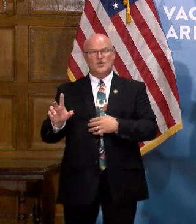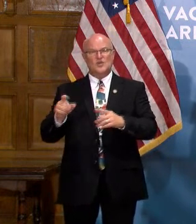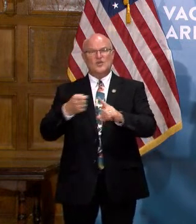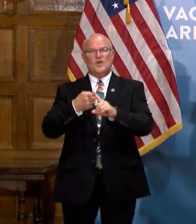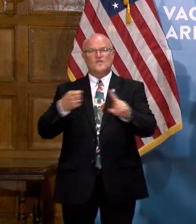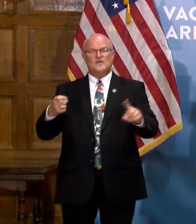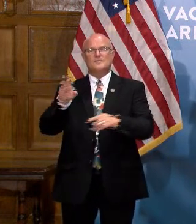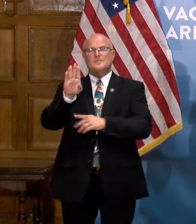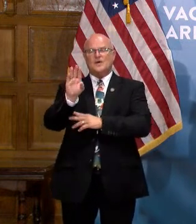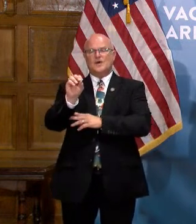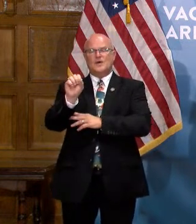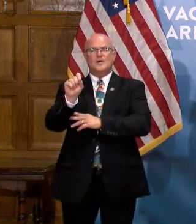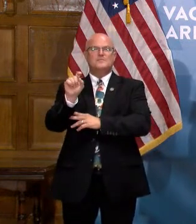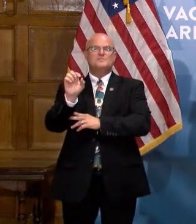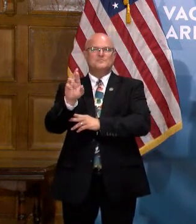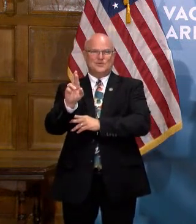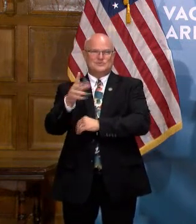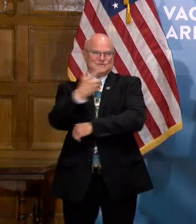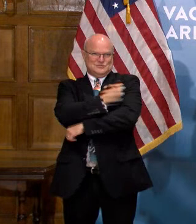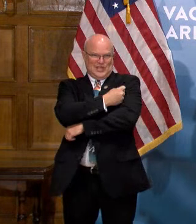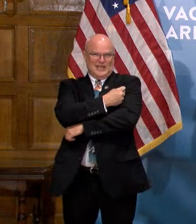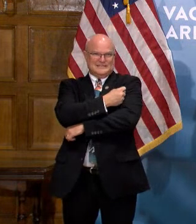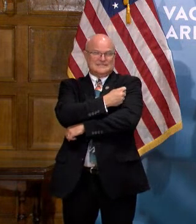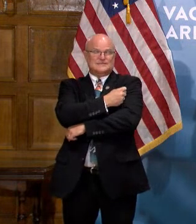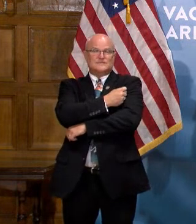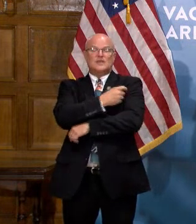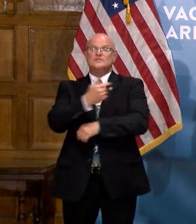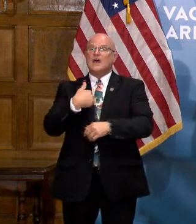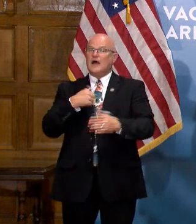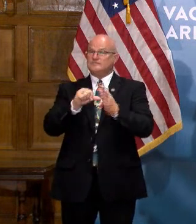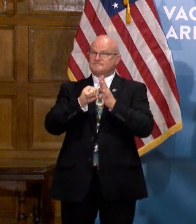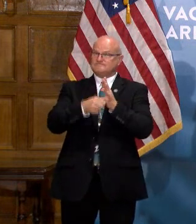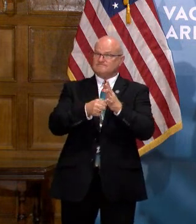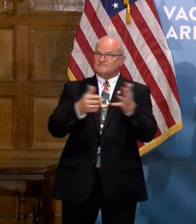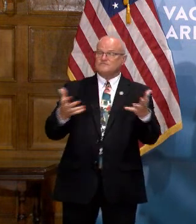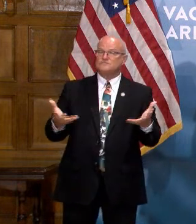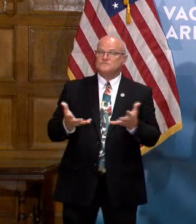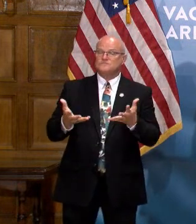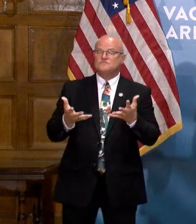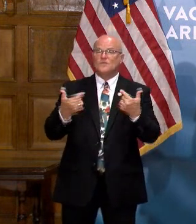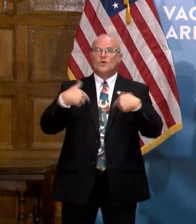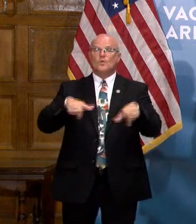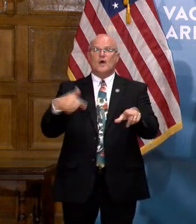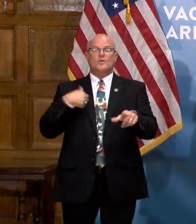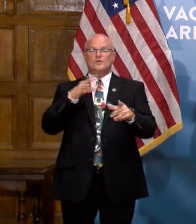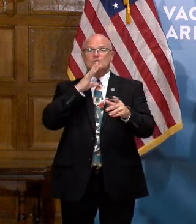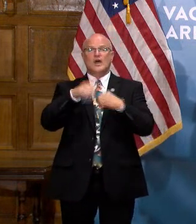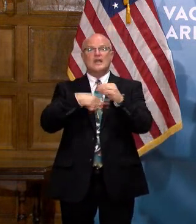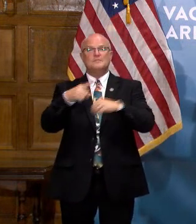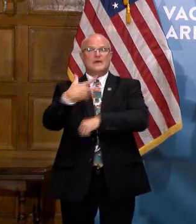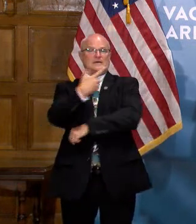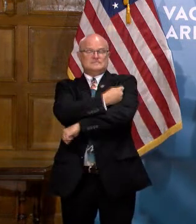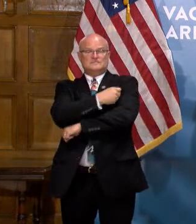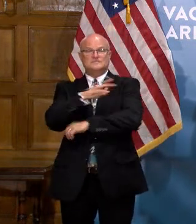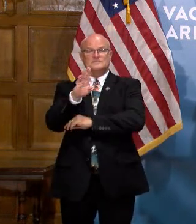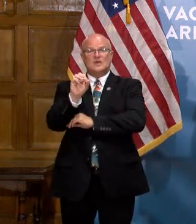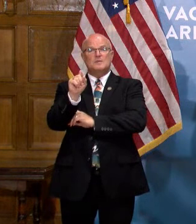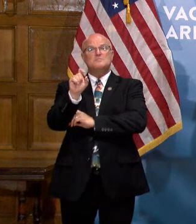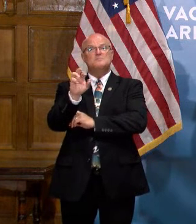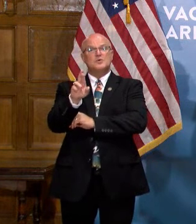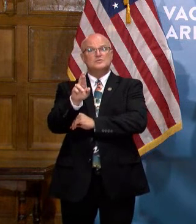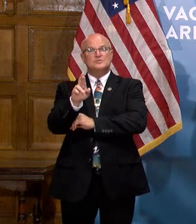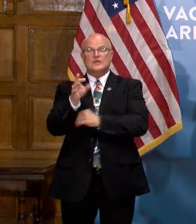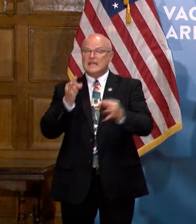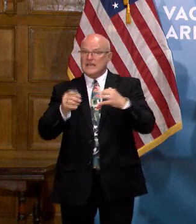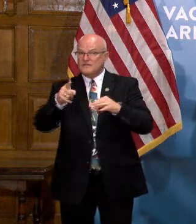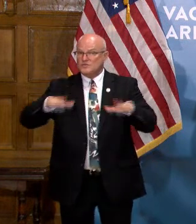are booster doses. And so the point I want to emphasize is that while we're talking about booster doses today,